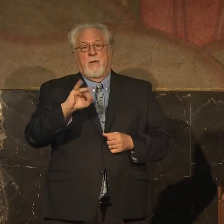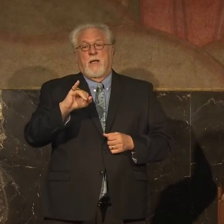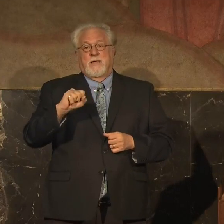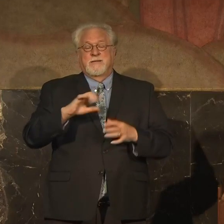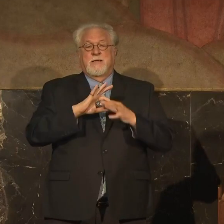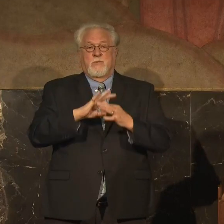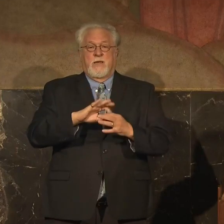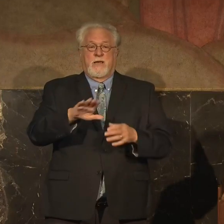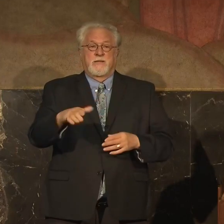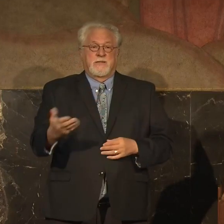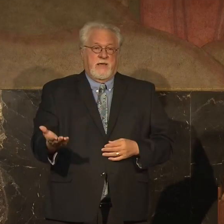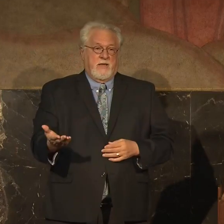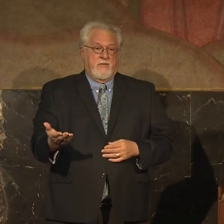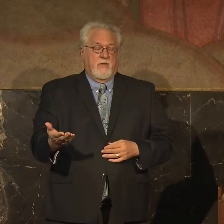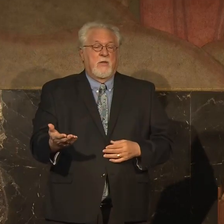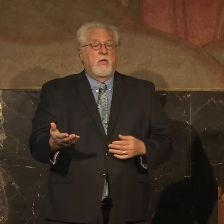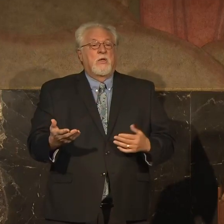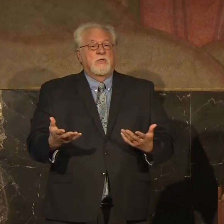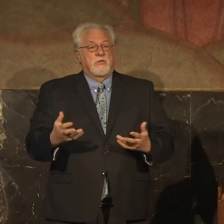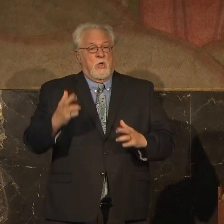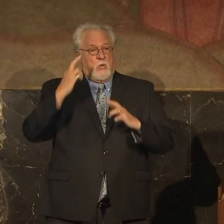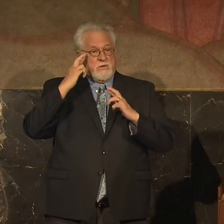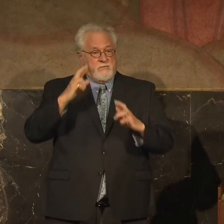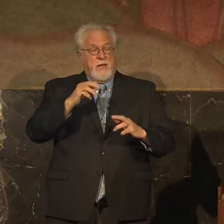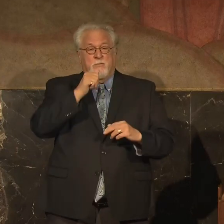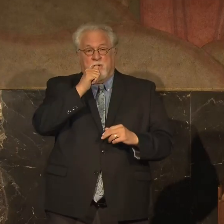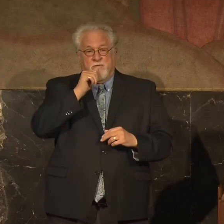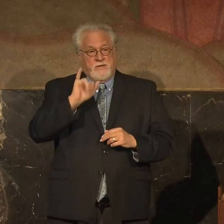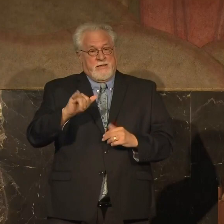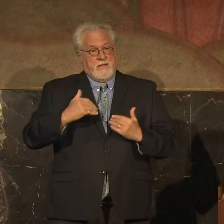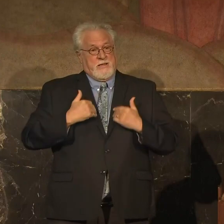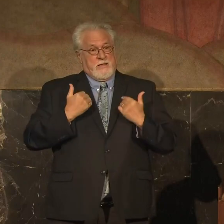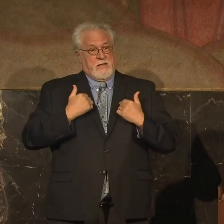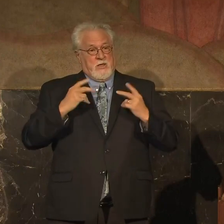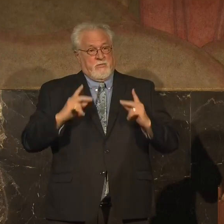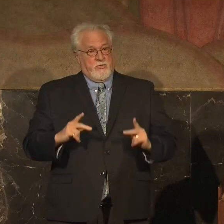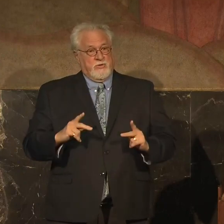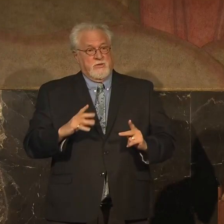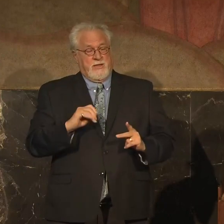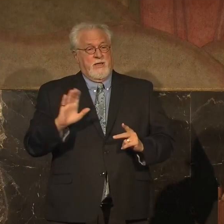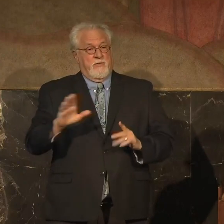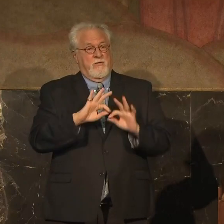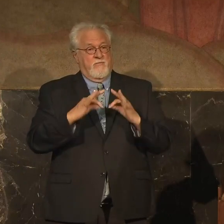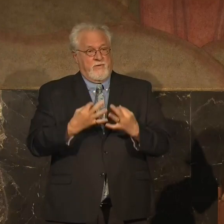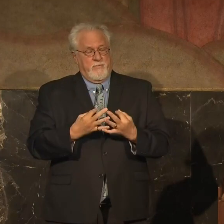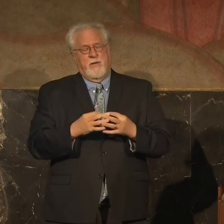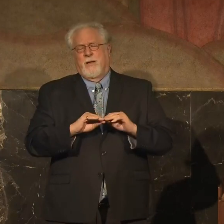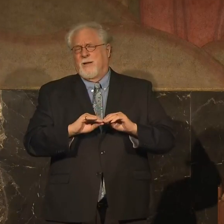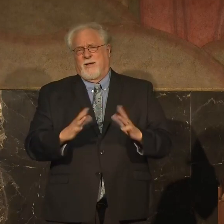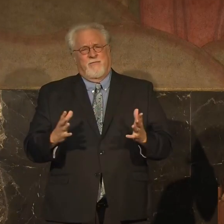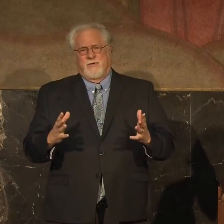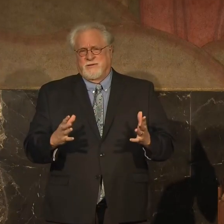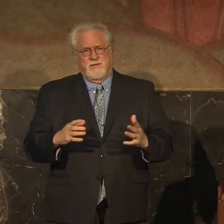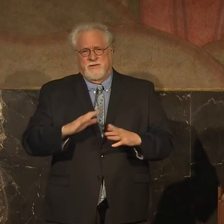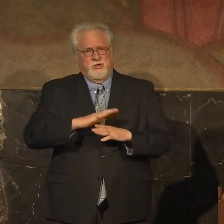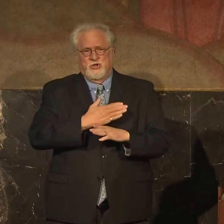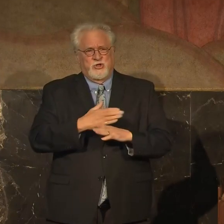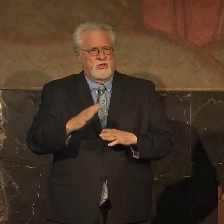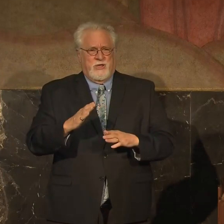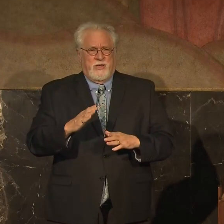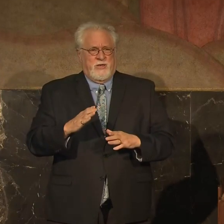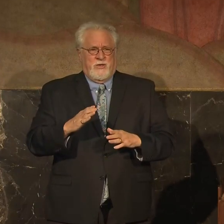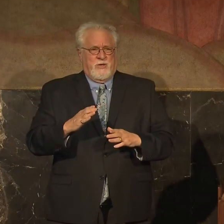MISC-related death. To respect the privacy of the young person and that person's family, obviously we're not going to share any